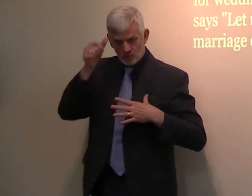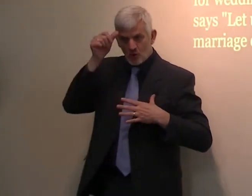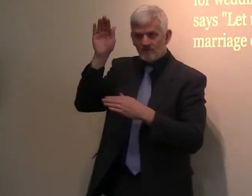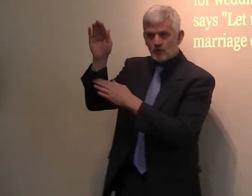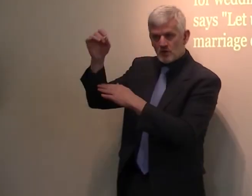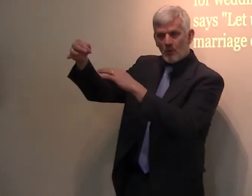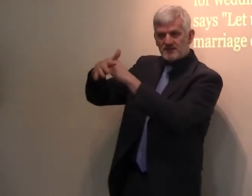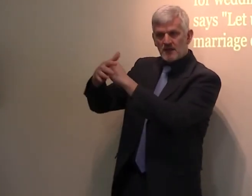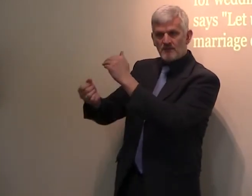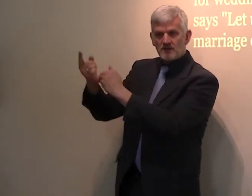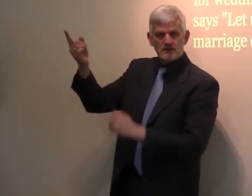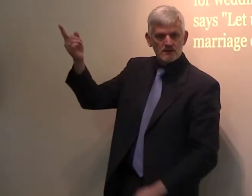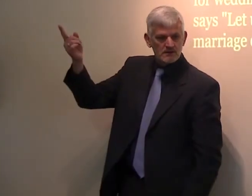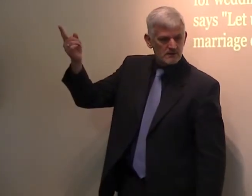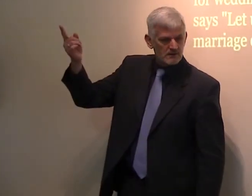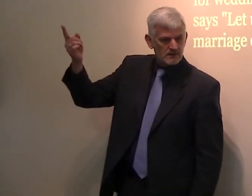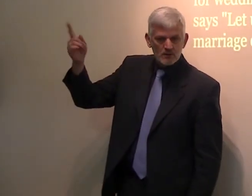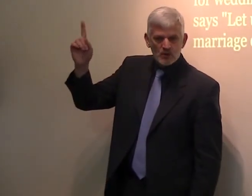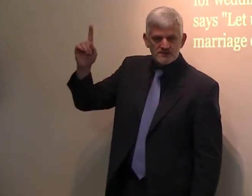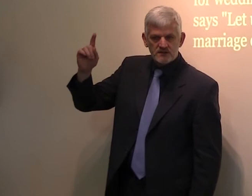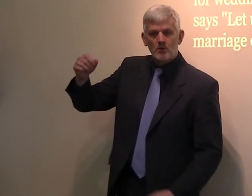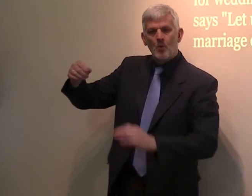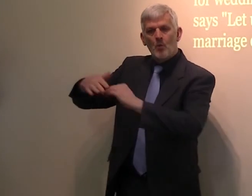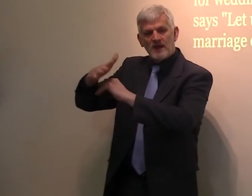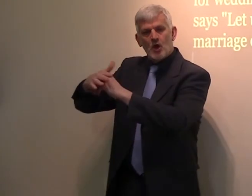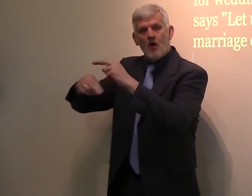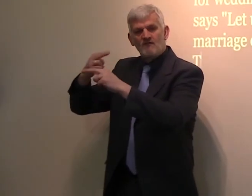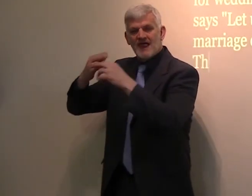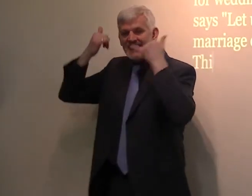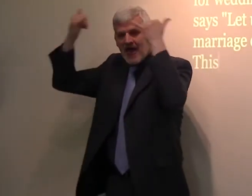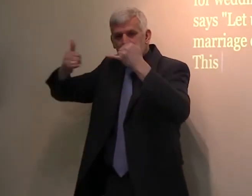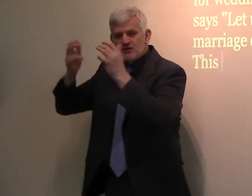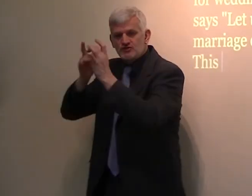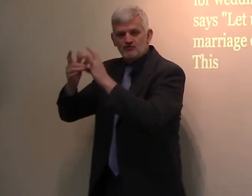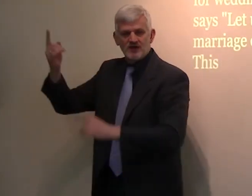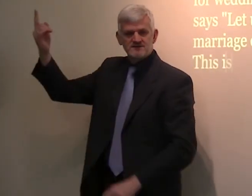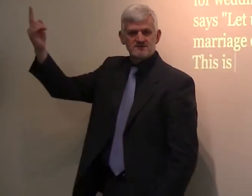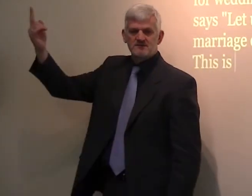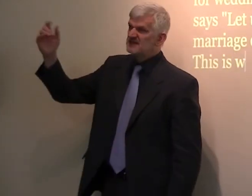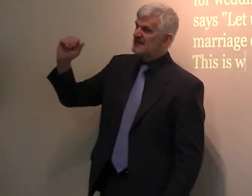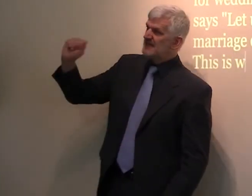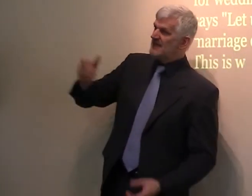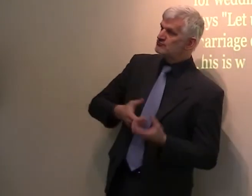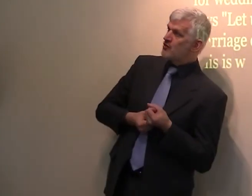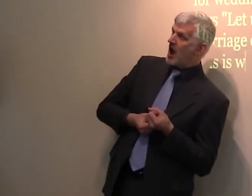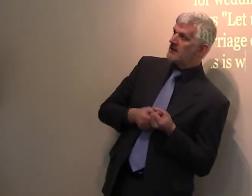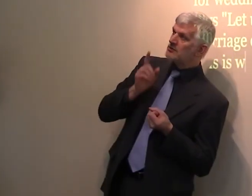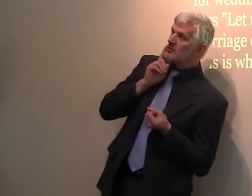wedding of the Lamb, and the church, the bride of the Lord Jesus Christ, is going to him. And that day,